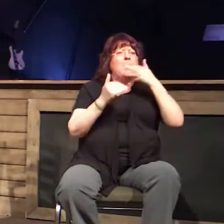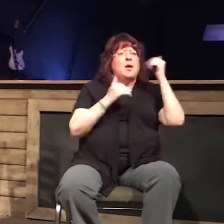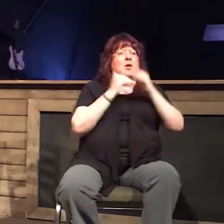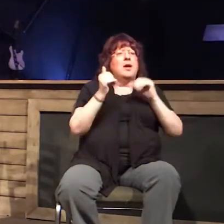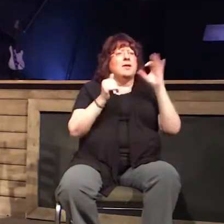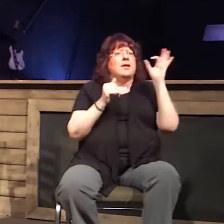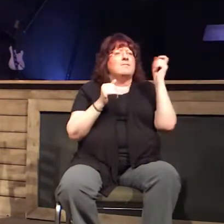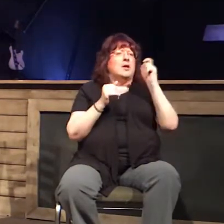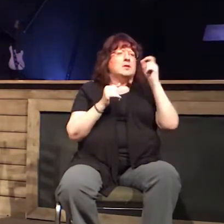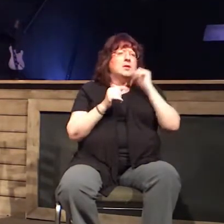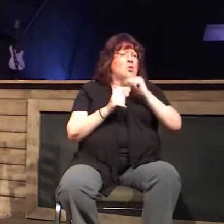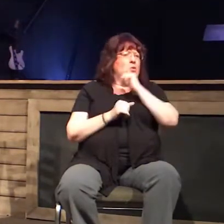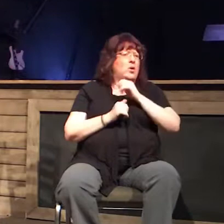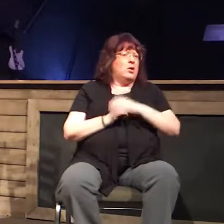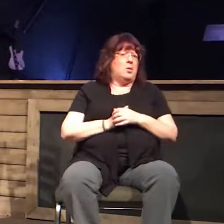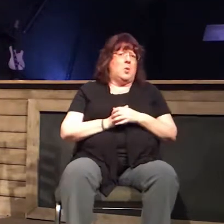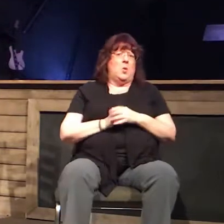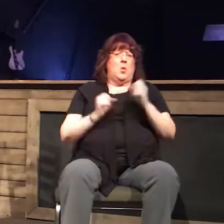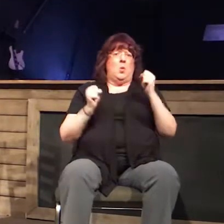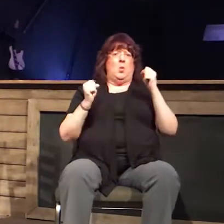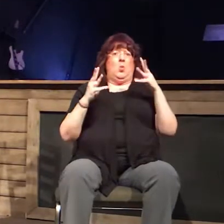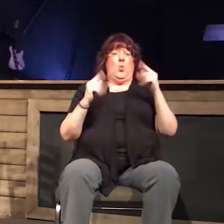Arizona.